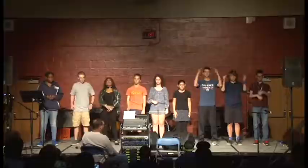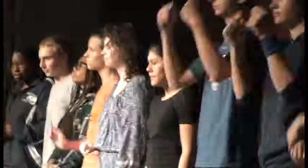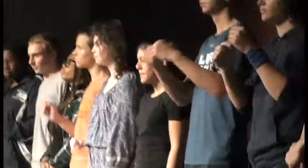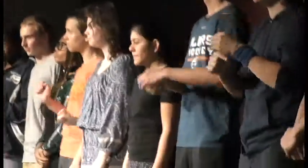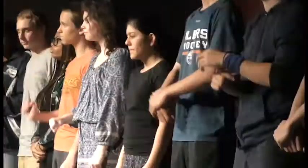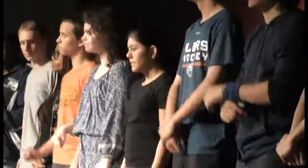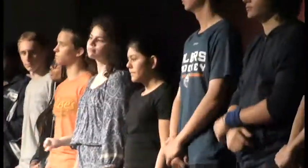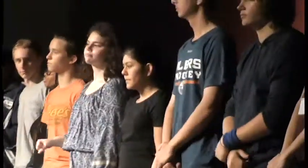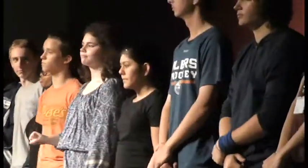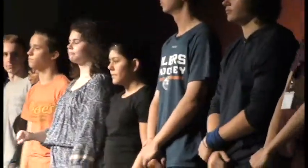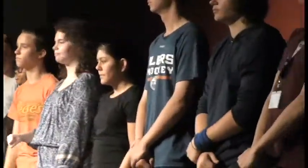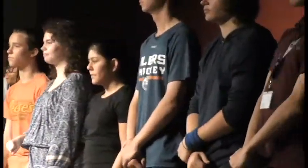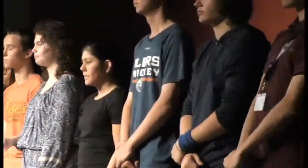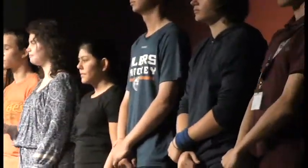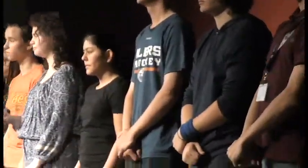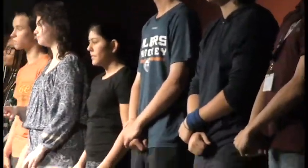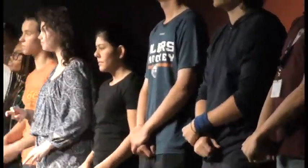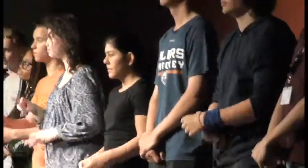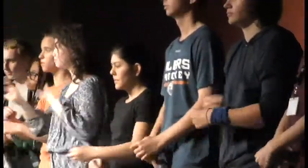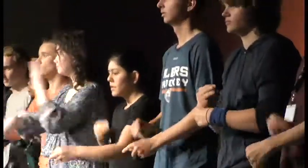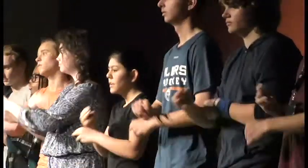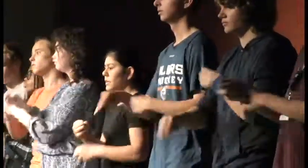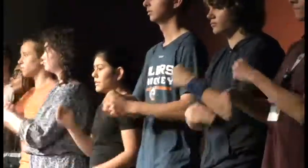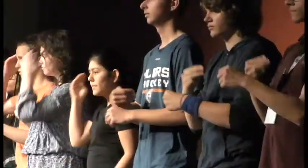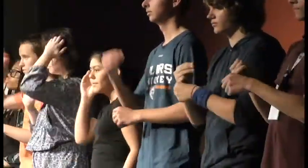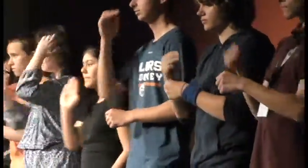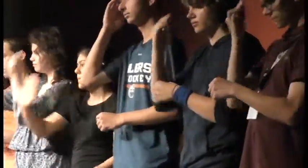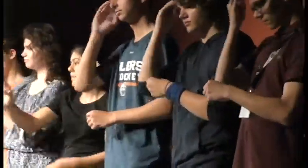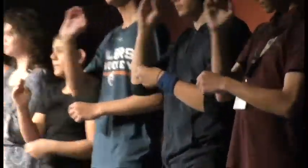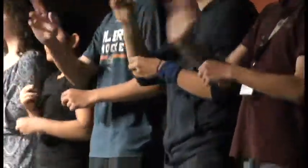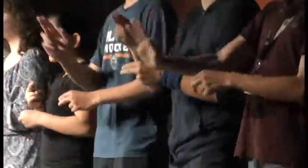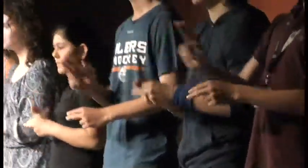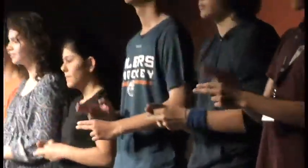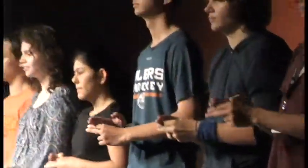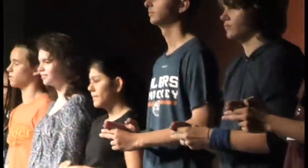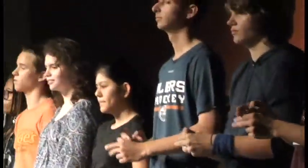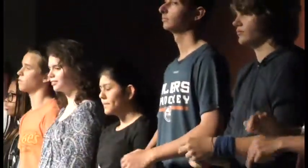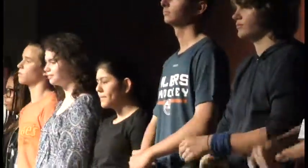and the world's gonna know your name